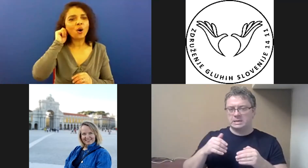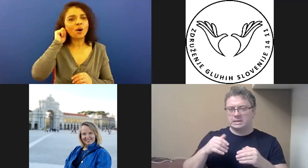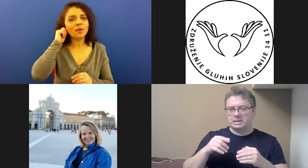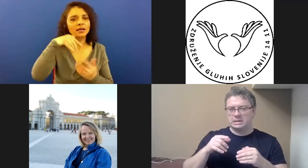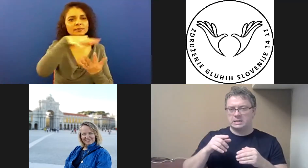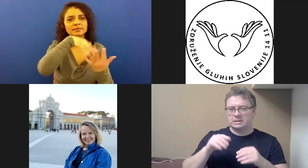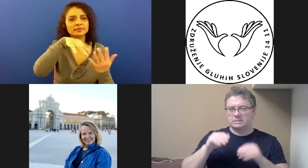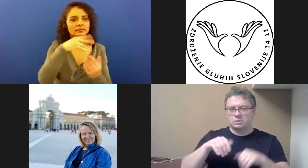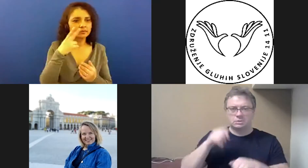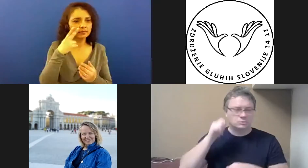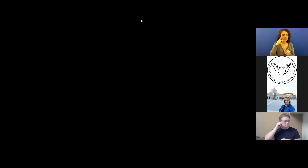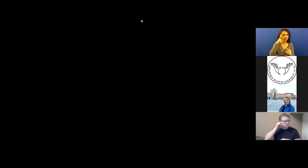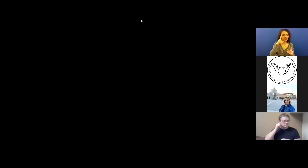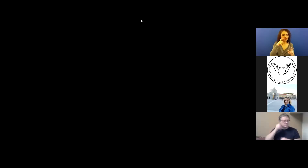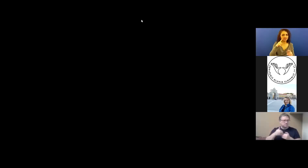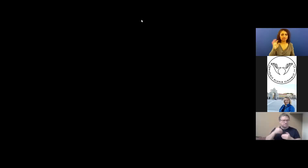India?